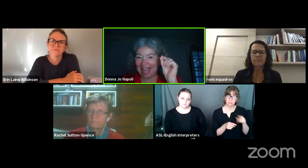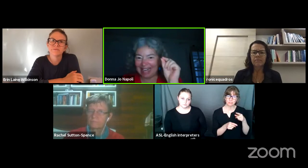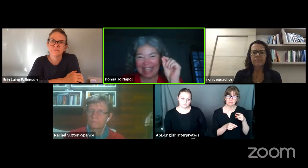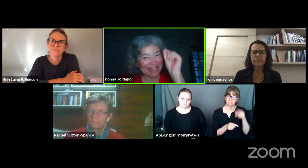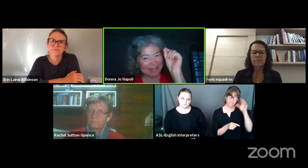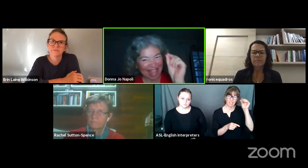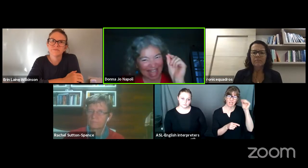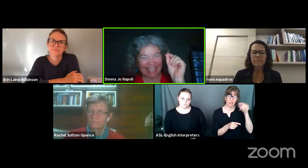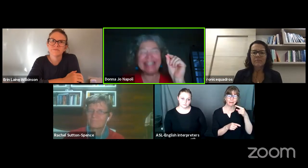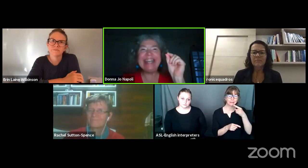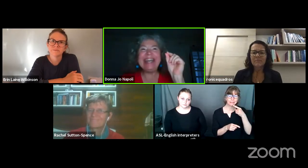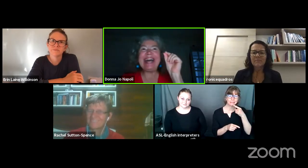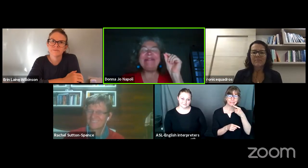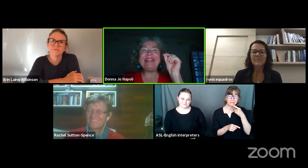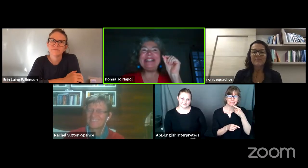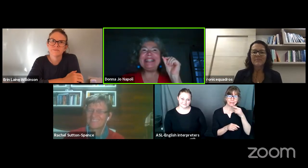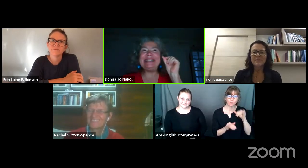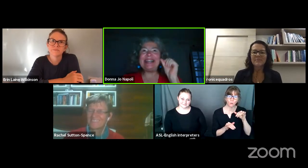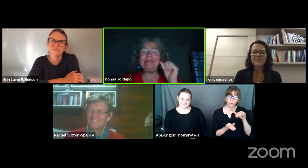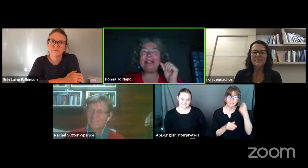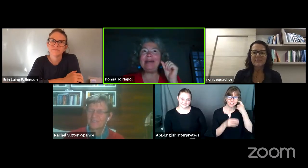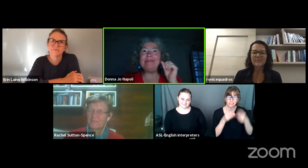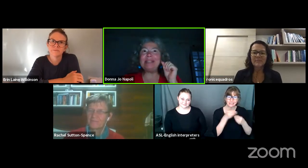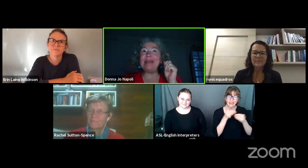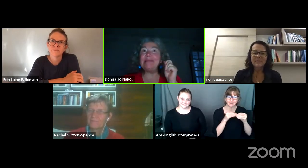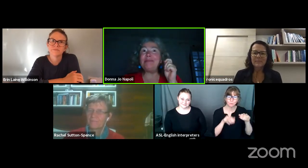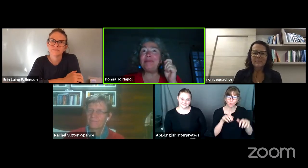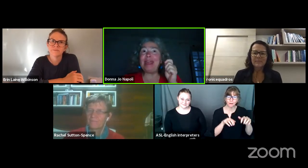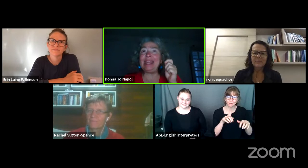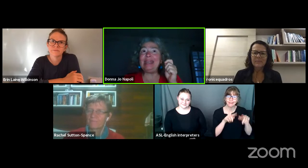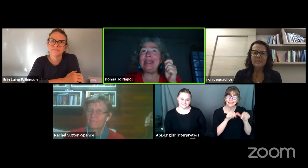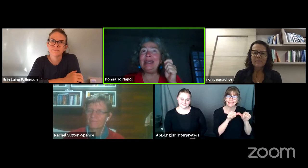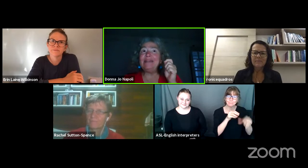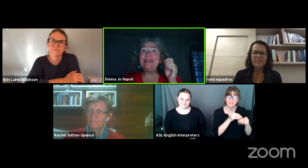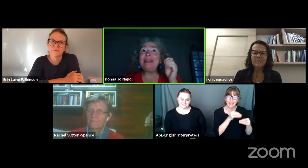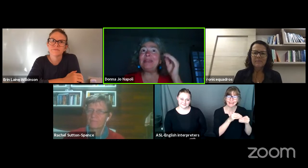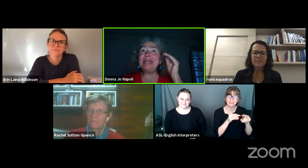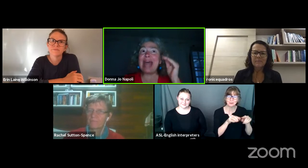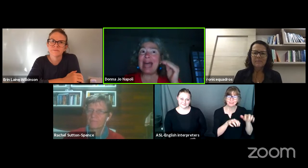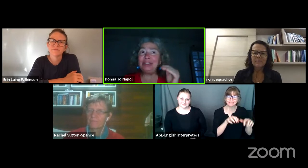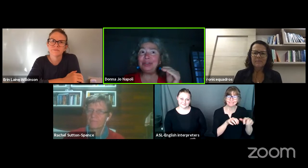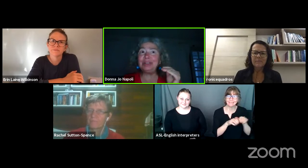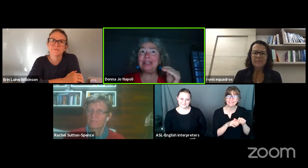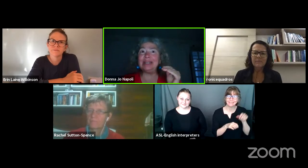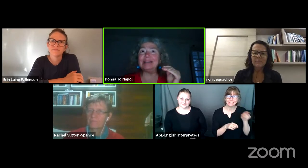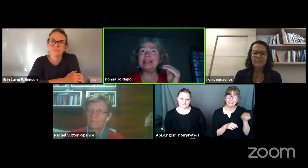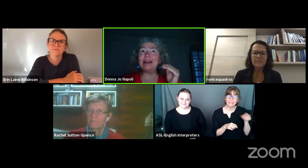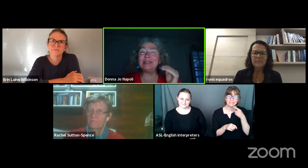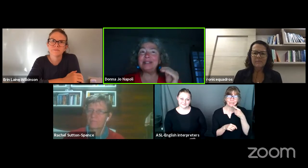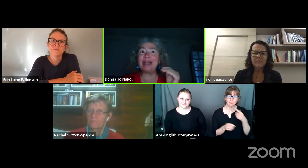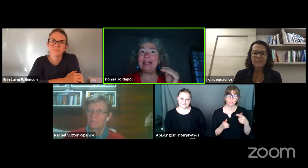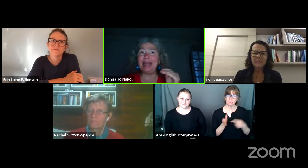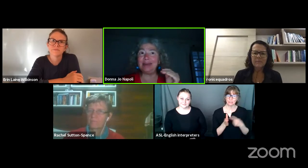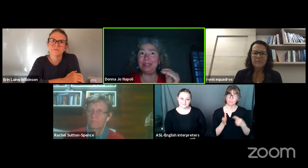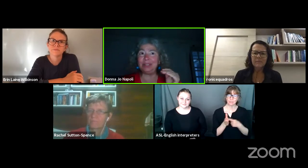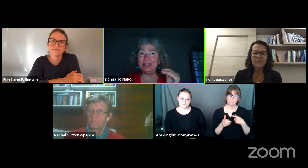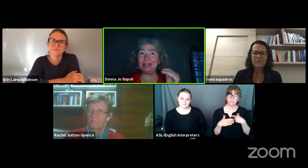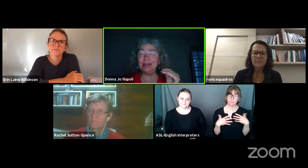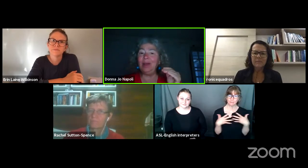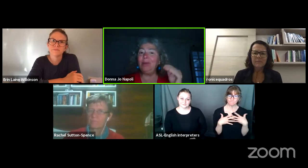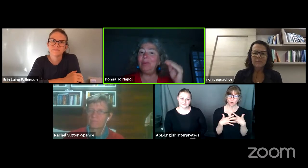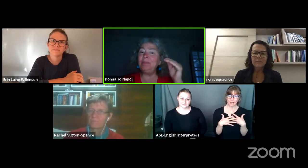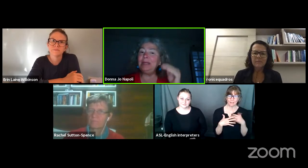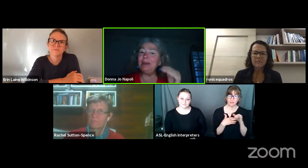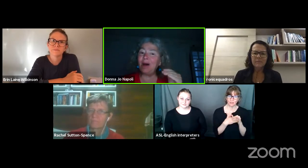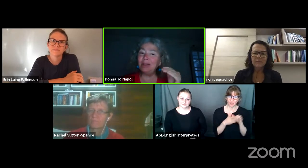he's just adding, he keeps adding. He said, sometimes I'm afraid that the naturalness of sign